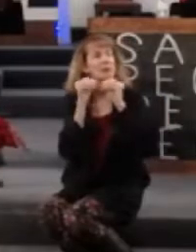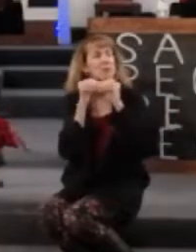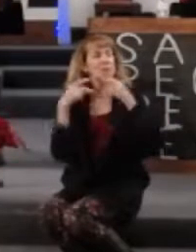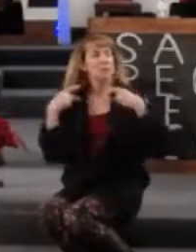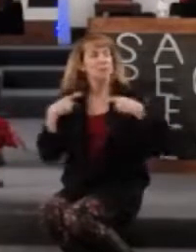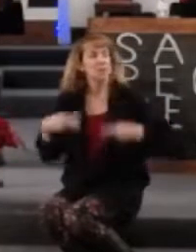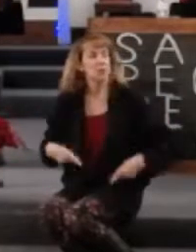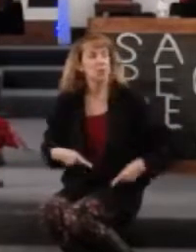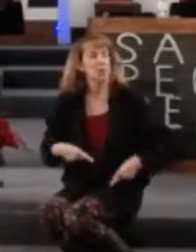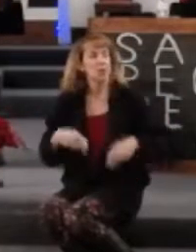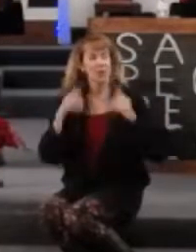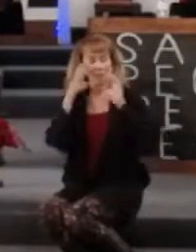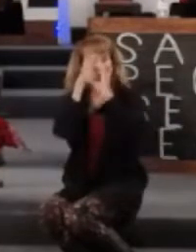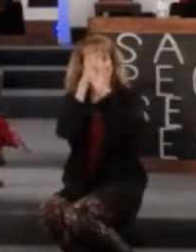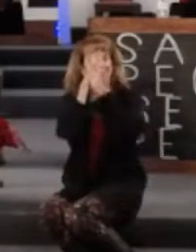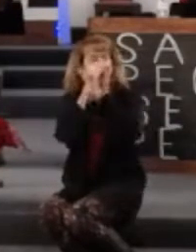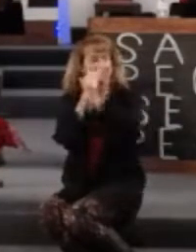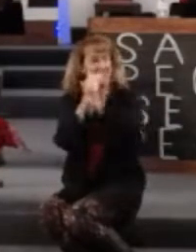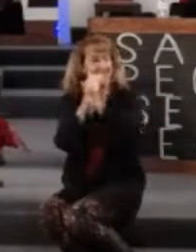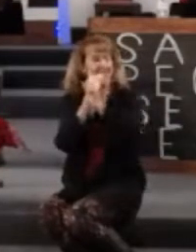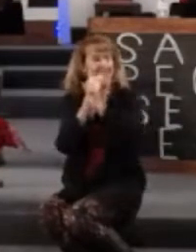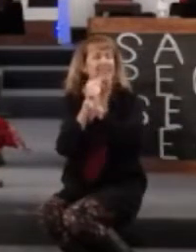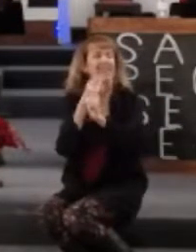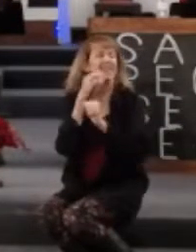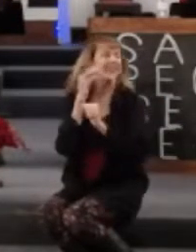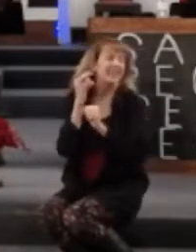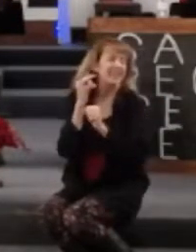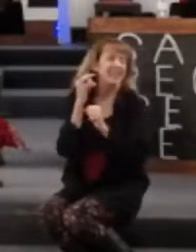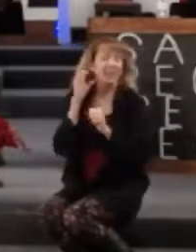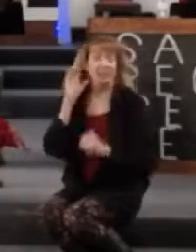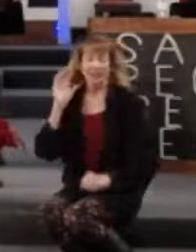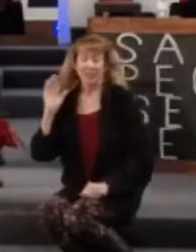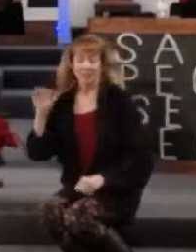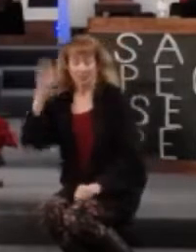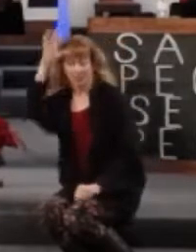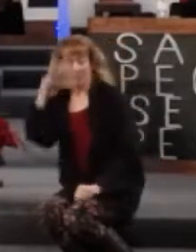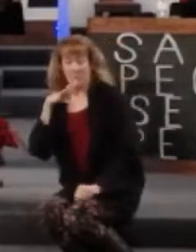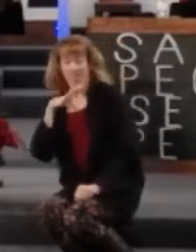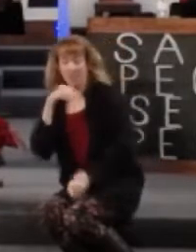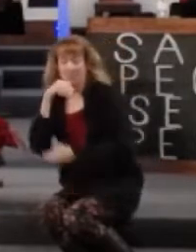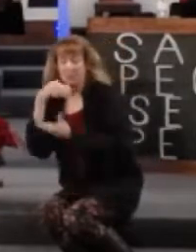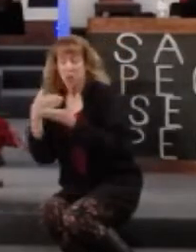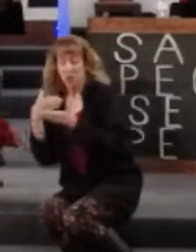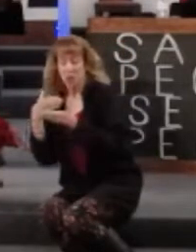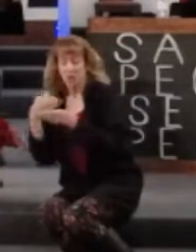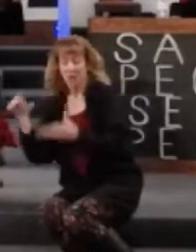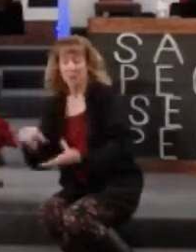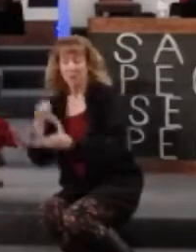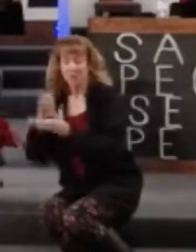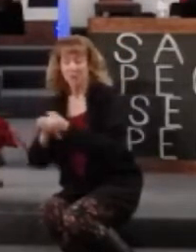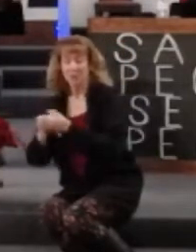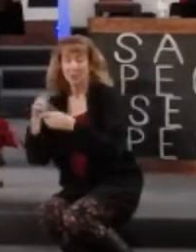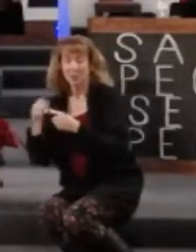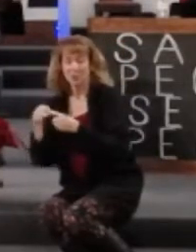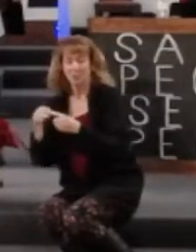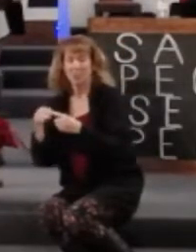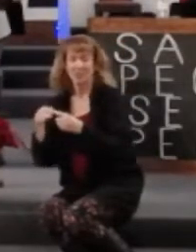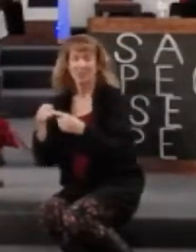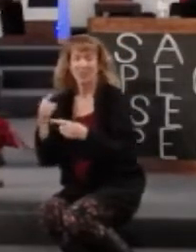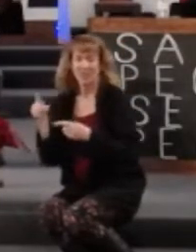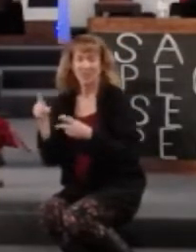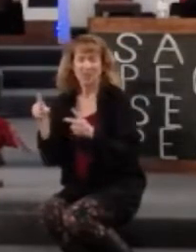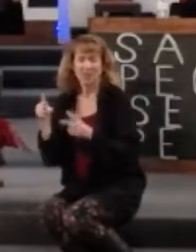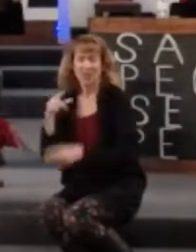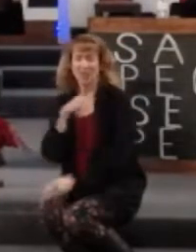they're raising two boys. Now, his daughter is married to a man who is portrayed as quite